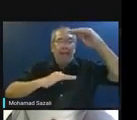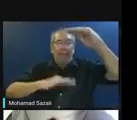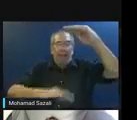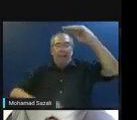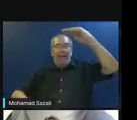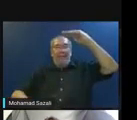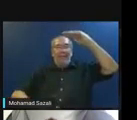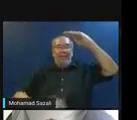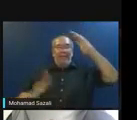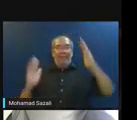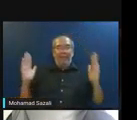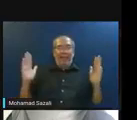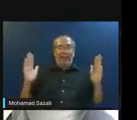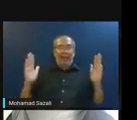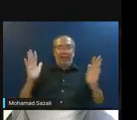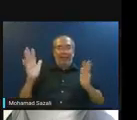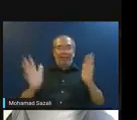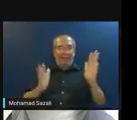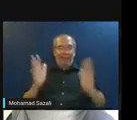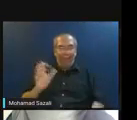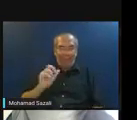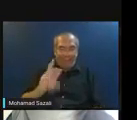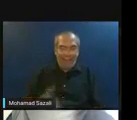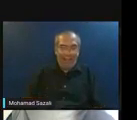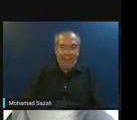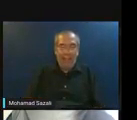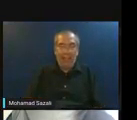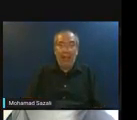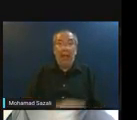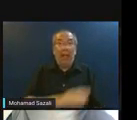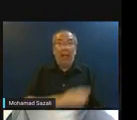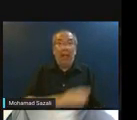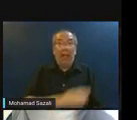the video or you're learning through video, make sure that your body